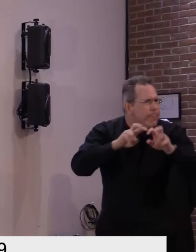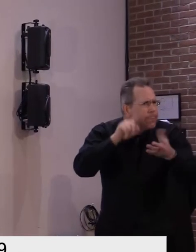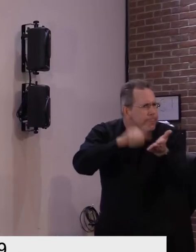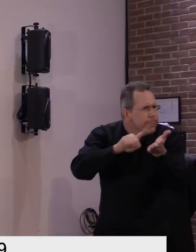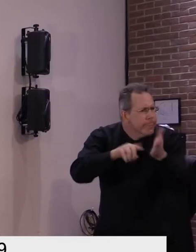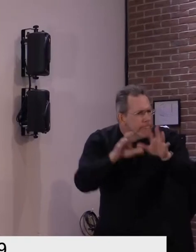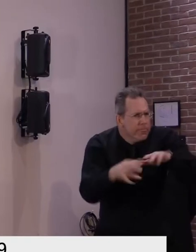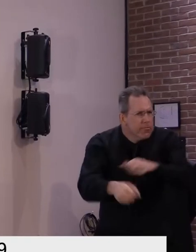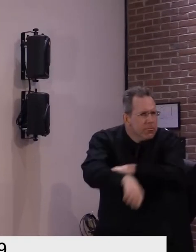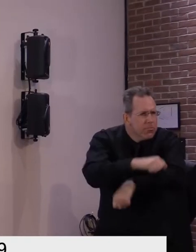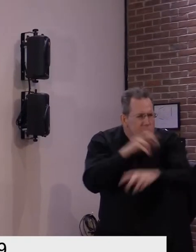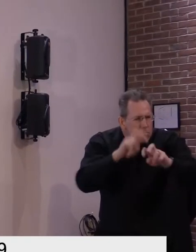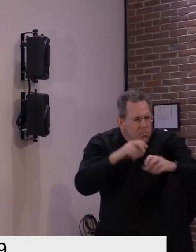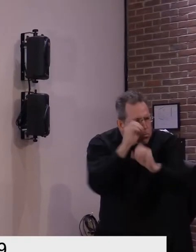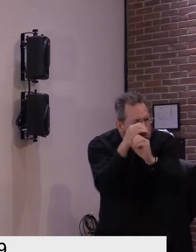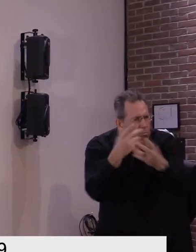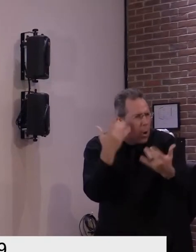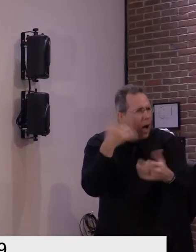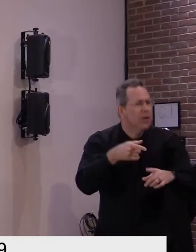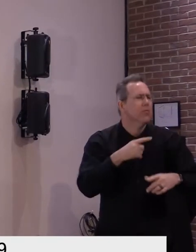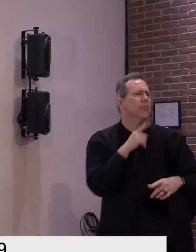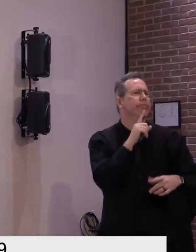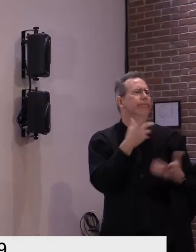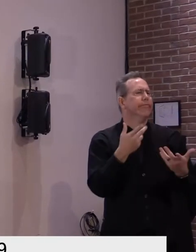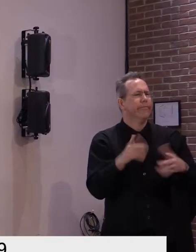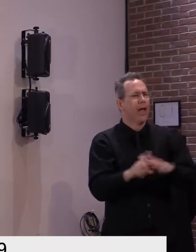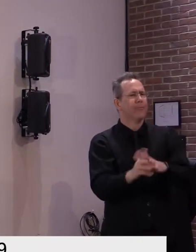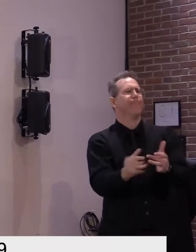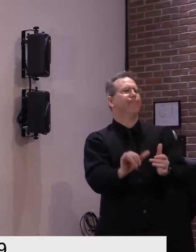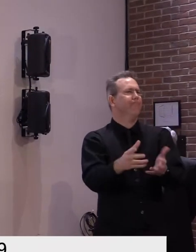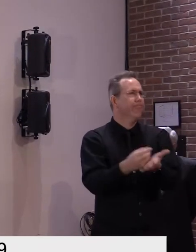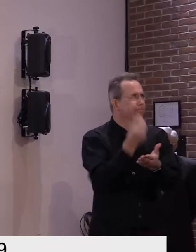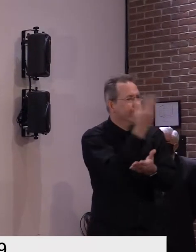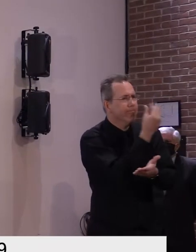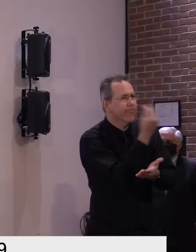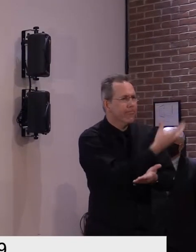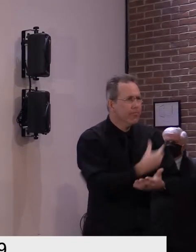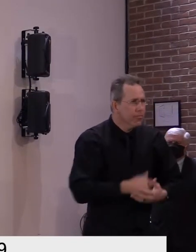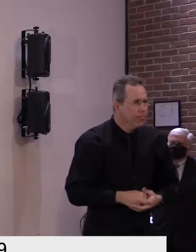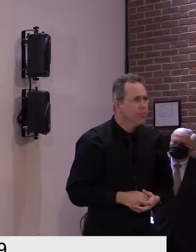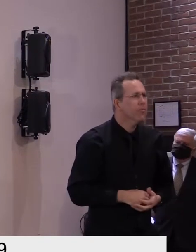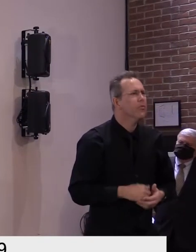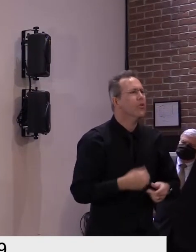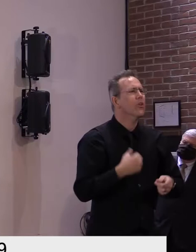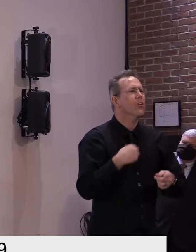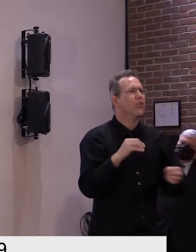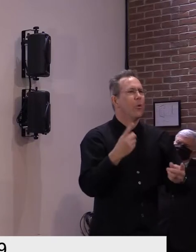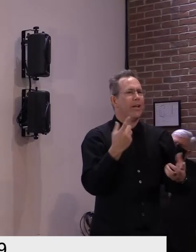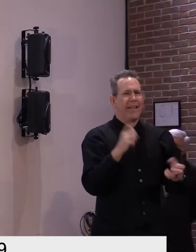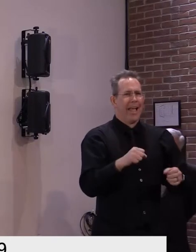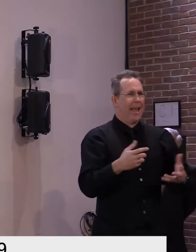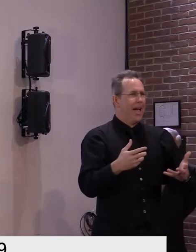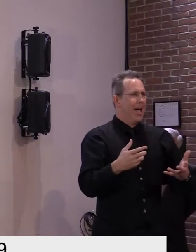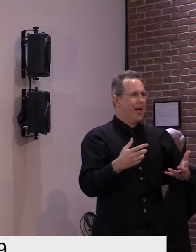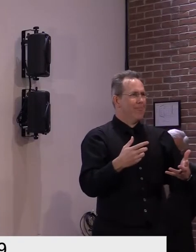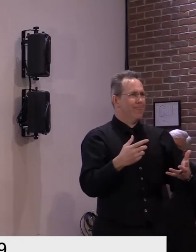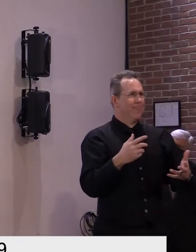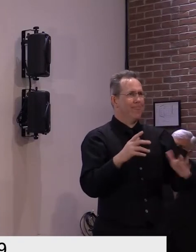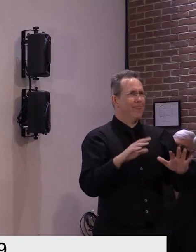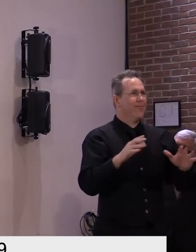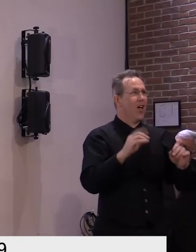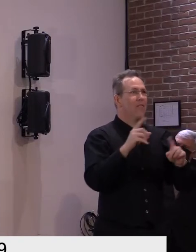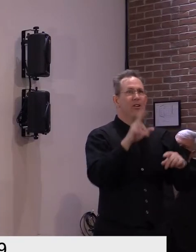can probably anyone in the country give you a prevalence because of the fact that it's not a